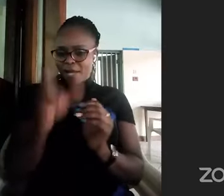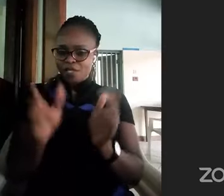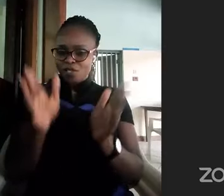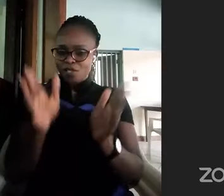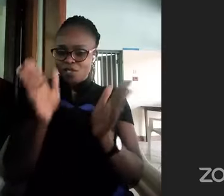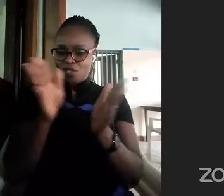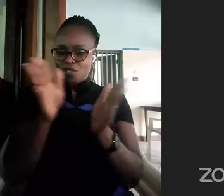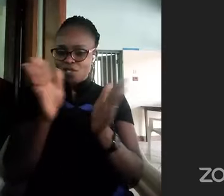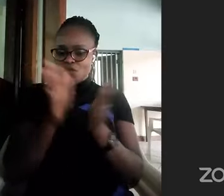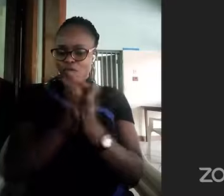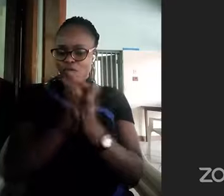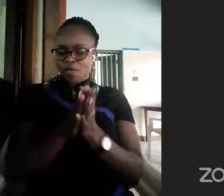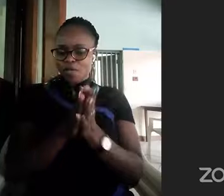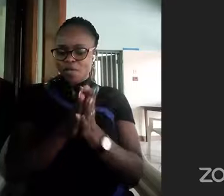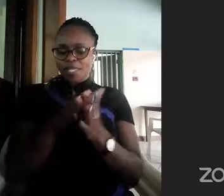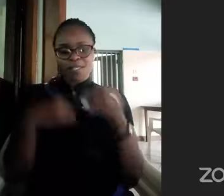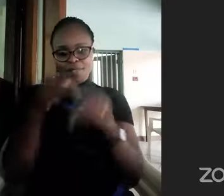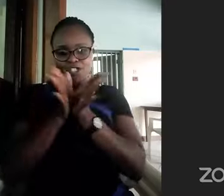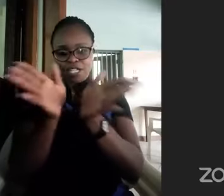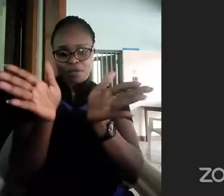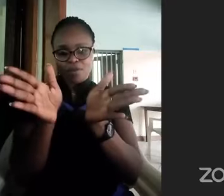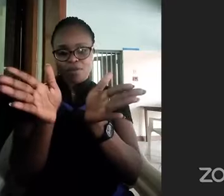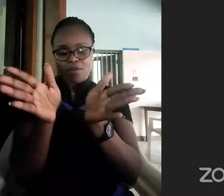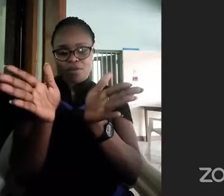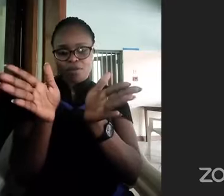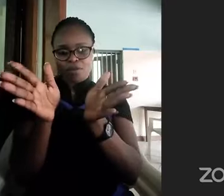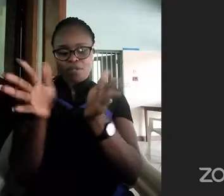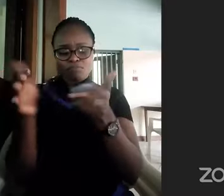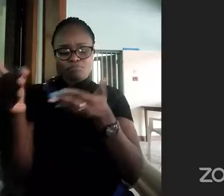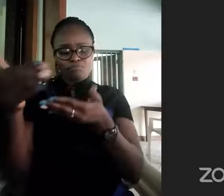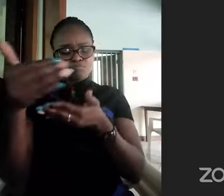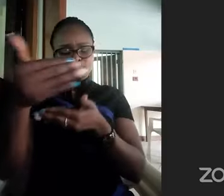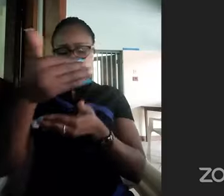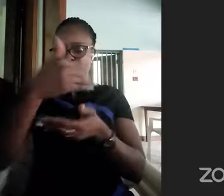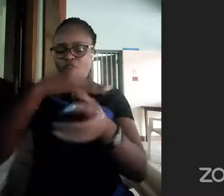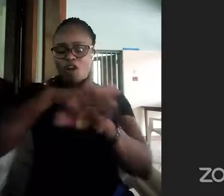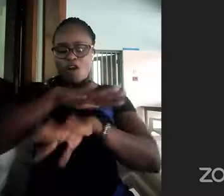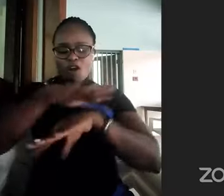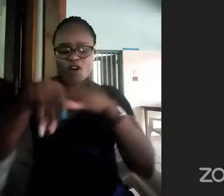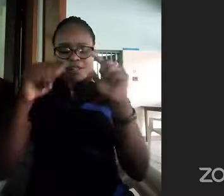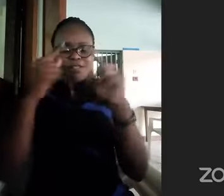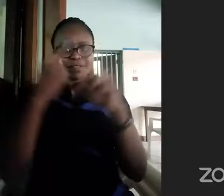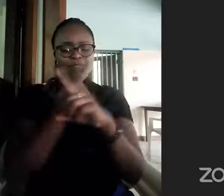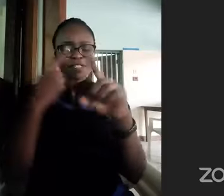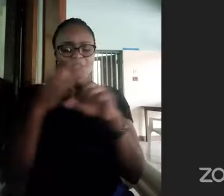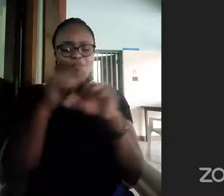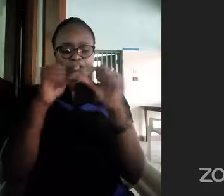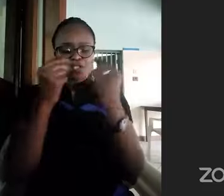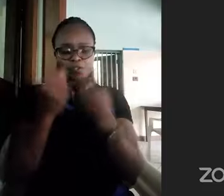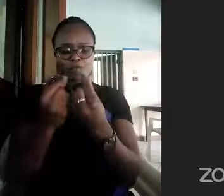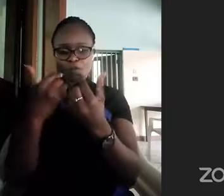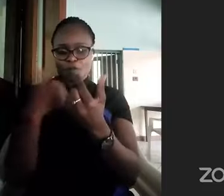the domains, we had a population of about 900,000 persons with disability during